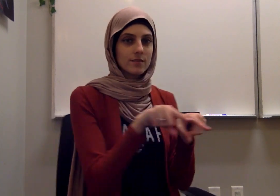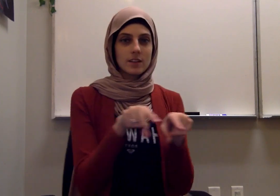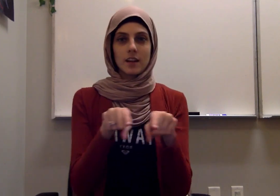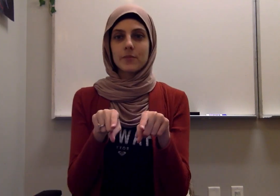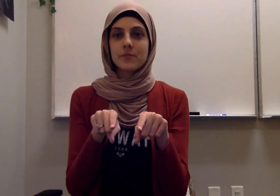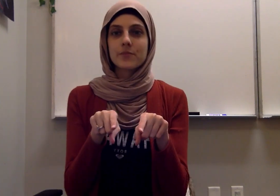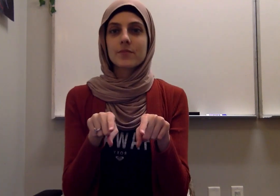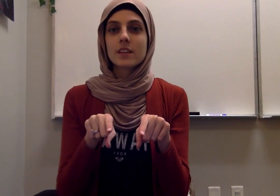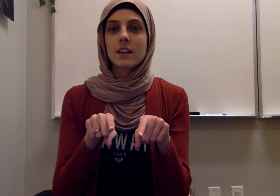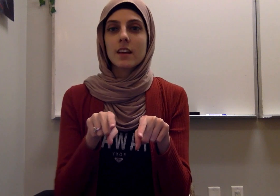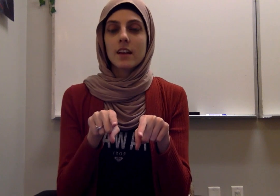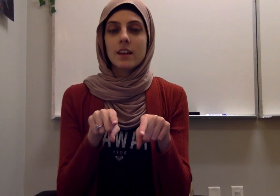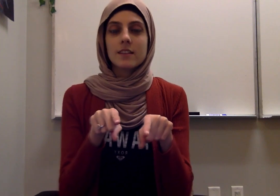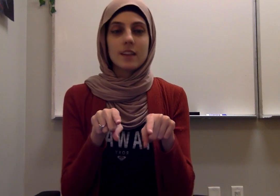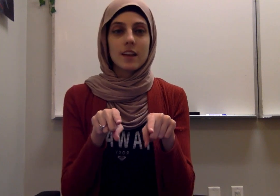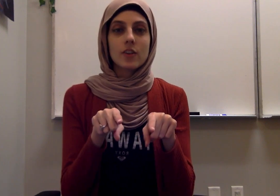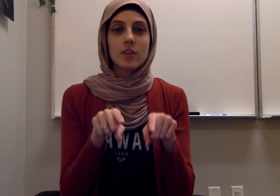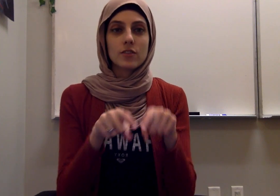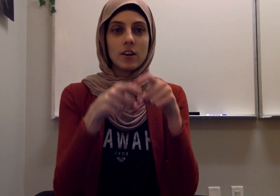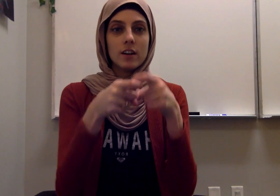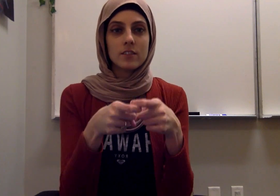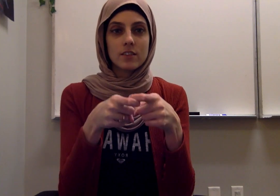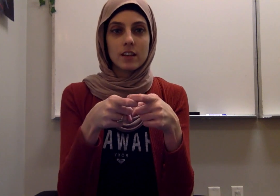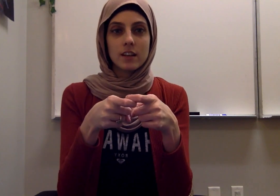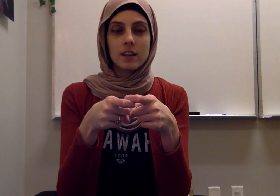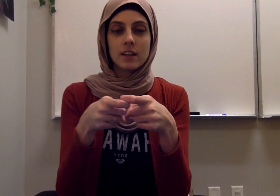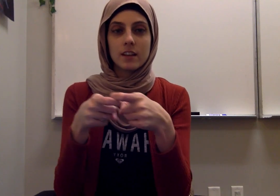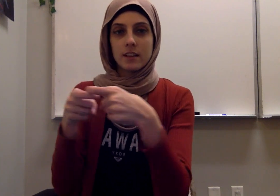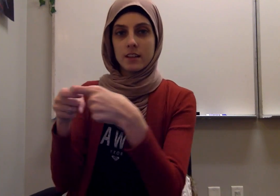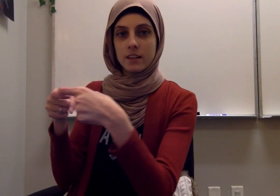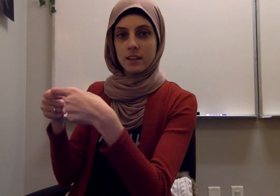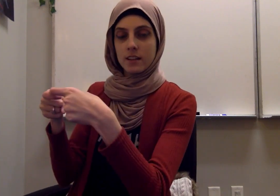Okay, sitting crisscross.